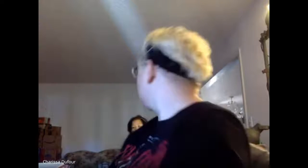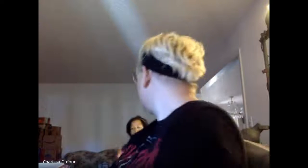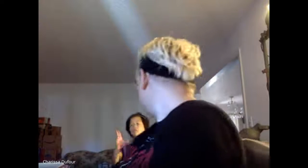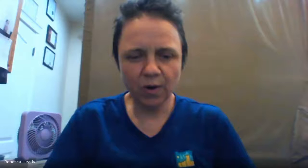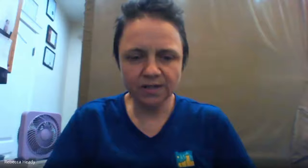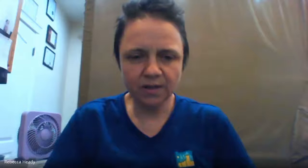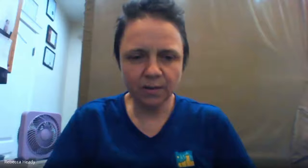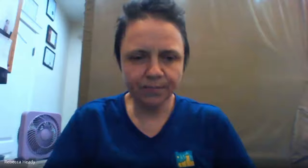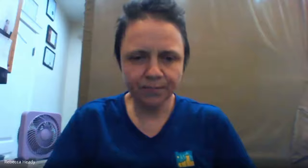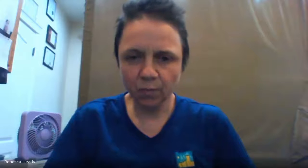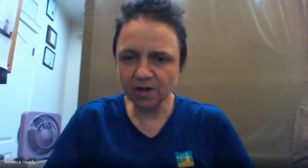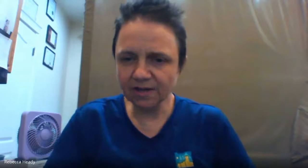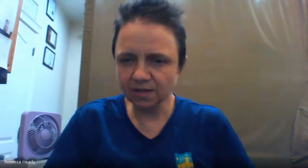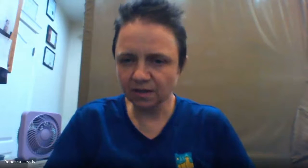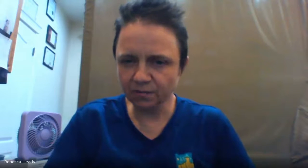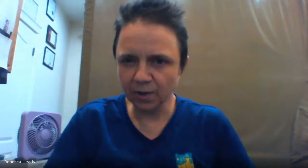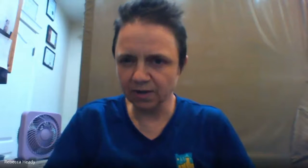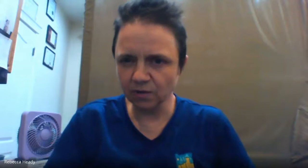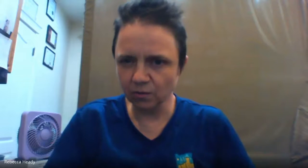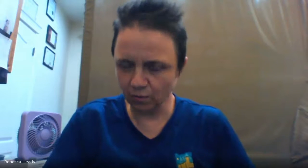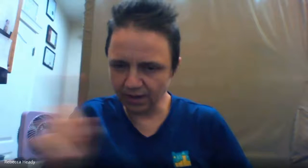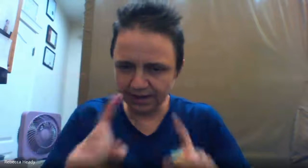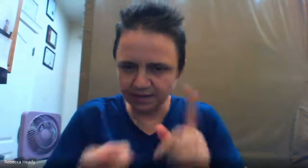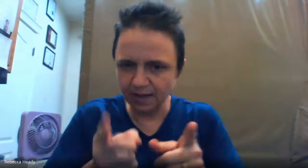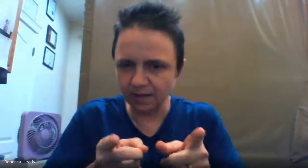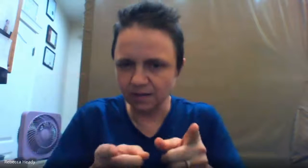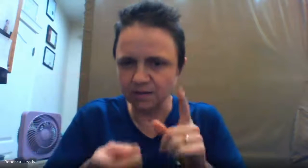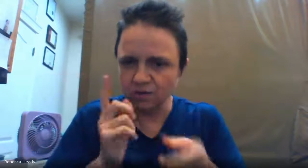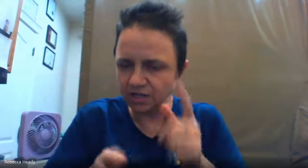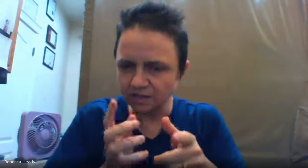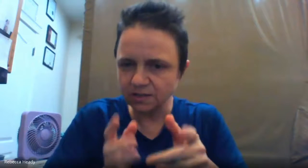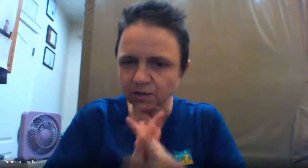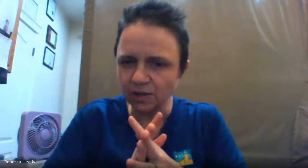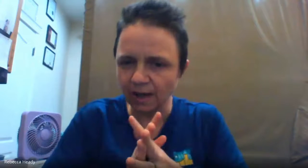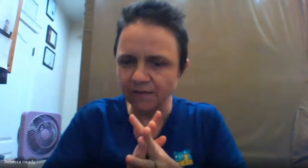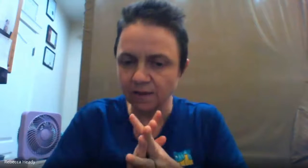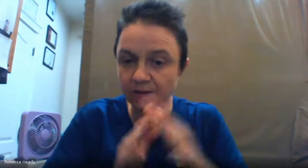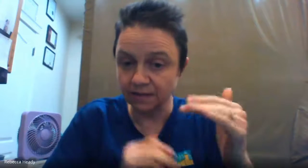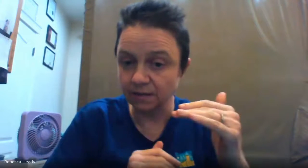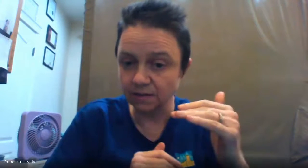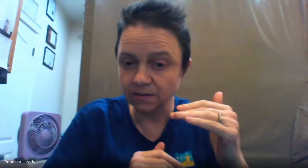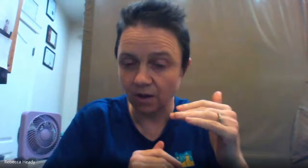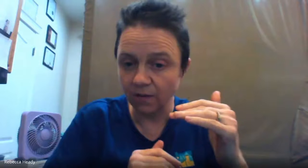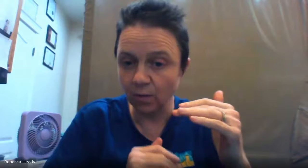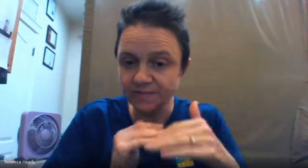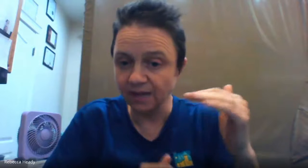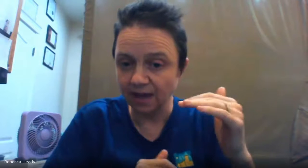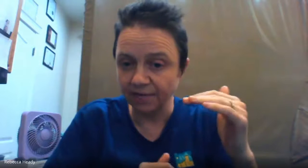So what do you guys think of well, I guess Ellie, did you get a chance to look at the lessons on the website yet? Have